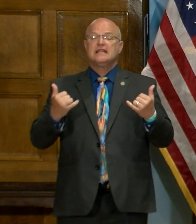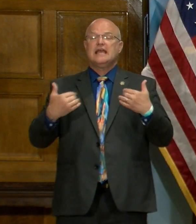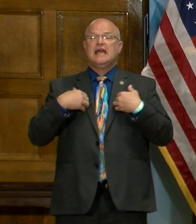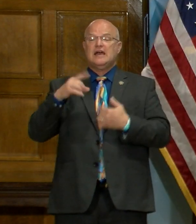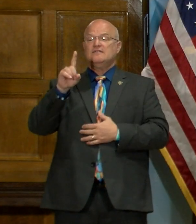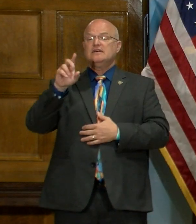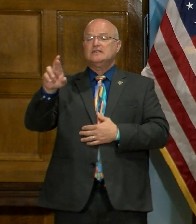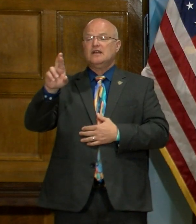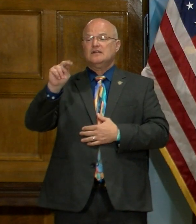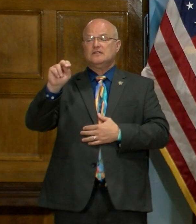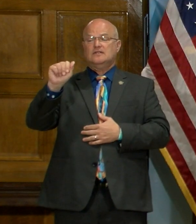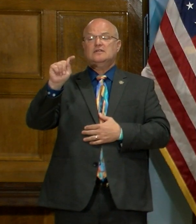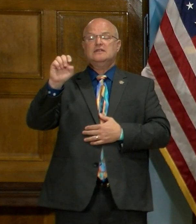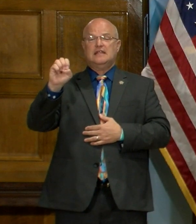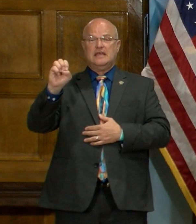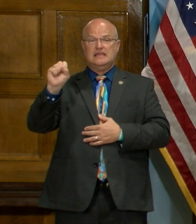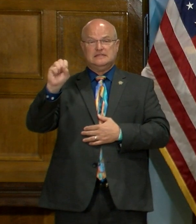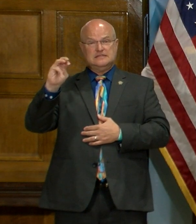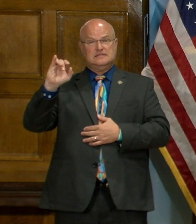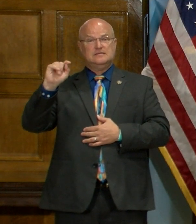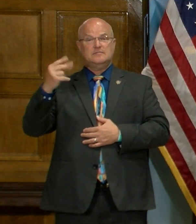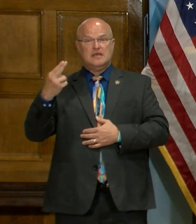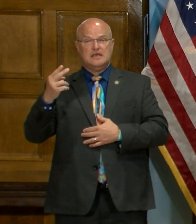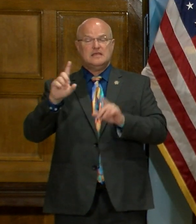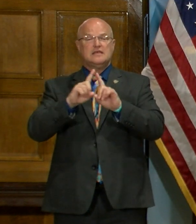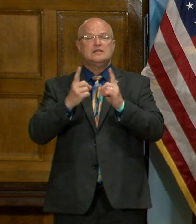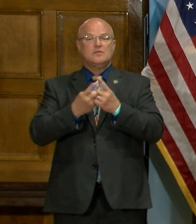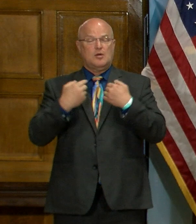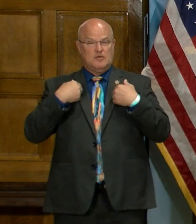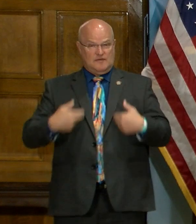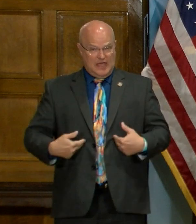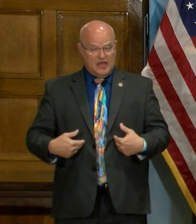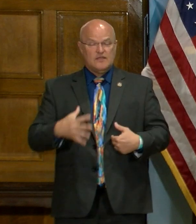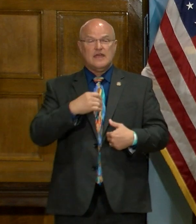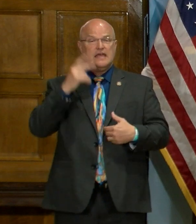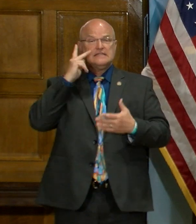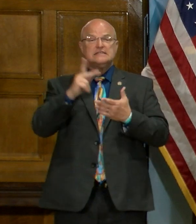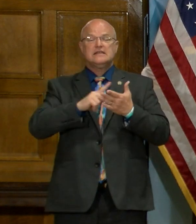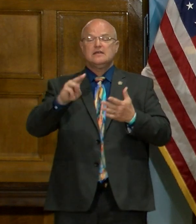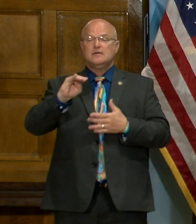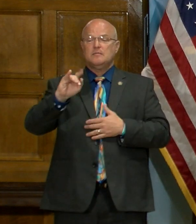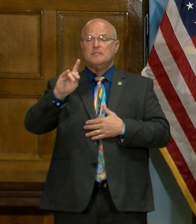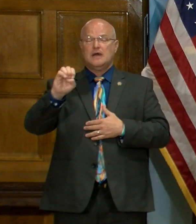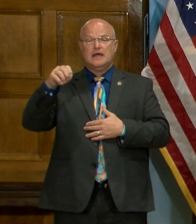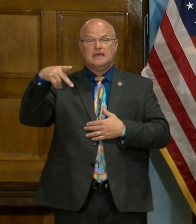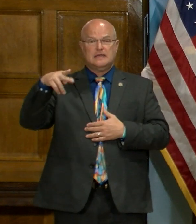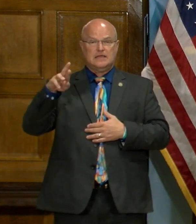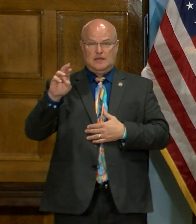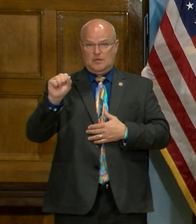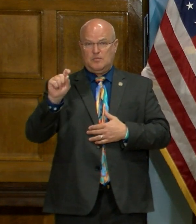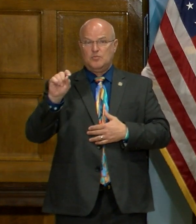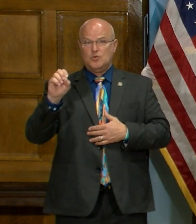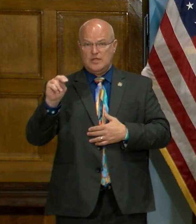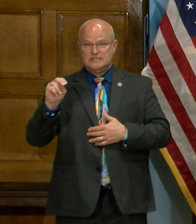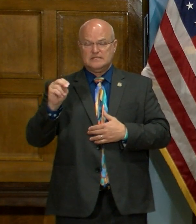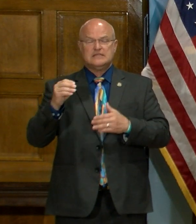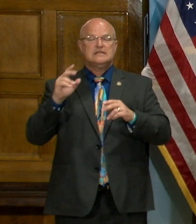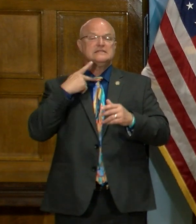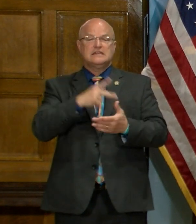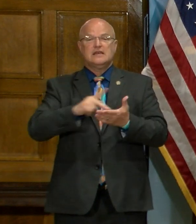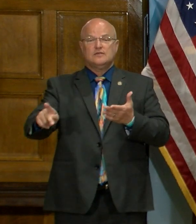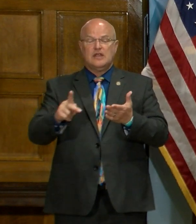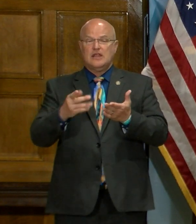by Dr. Nate Smith, Secretary of the Department of Health. I also have Secretary Mike Preston that's here, Secretary of